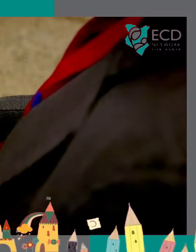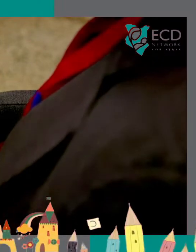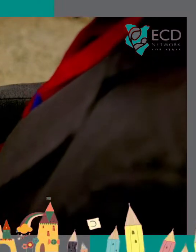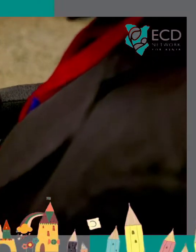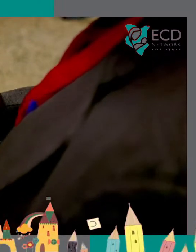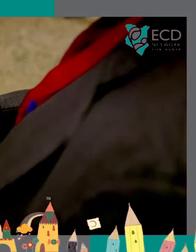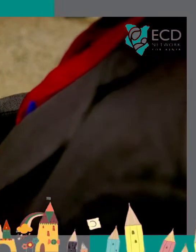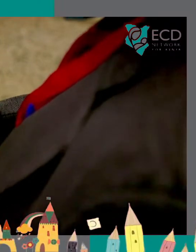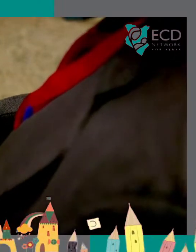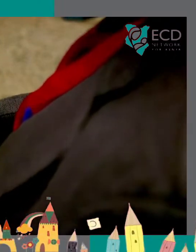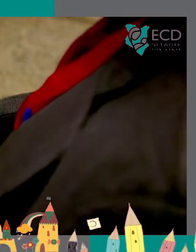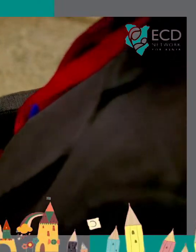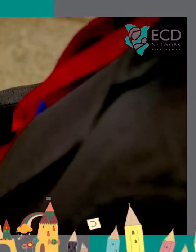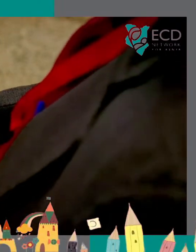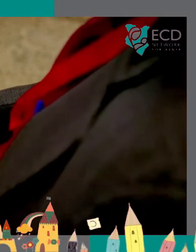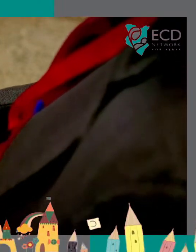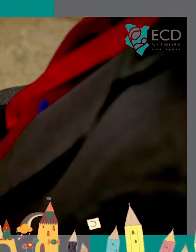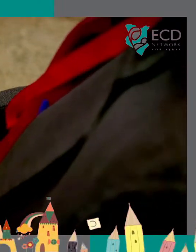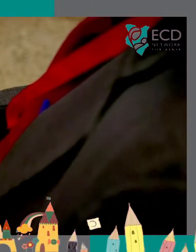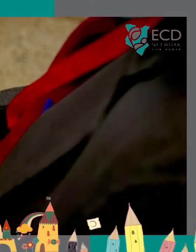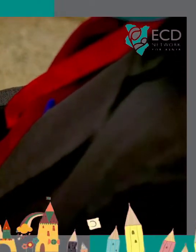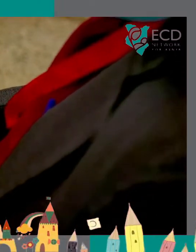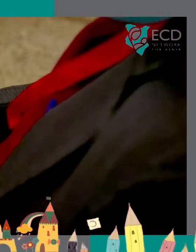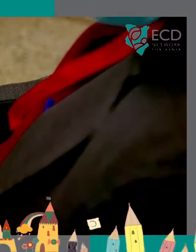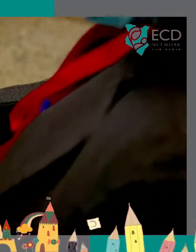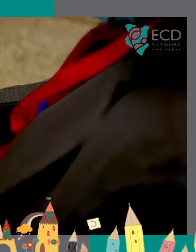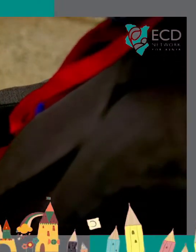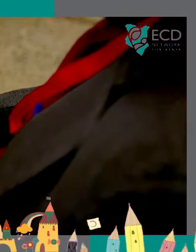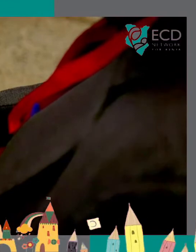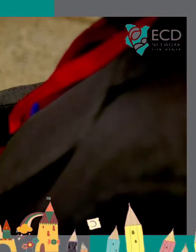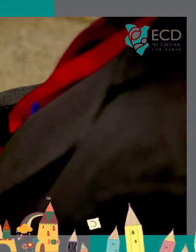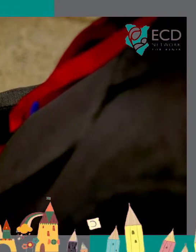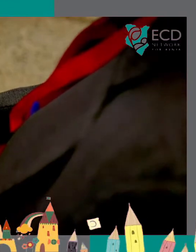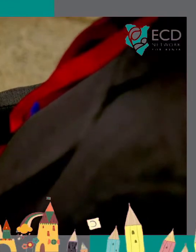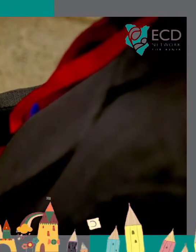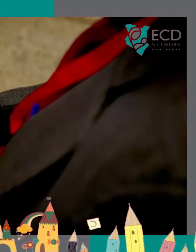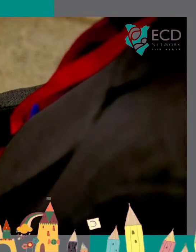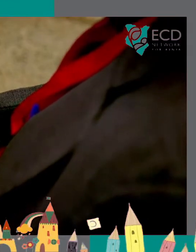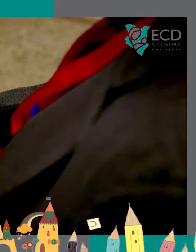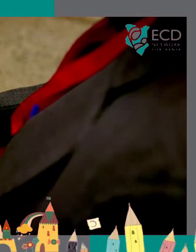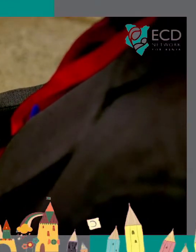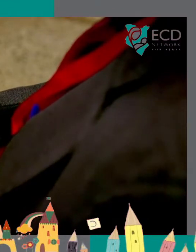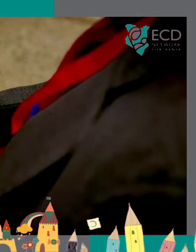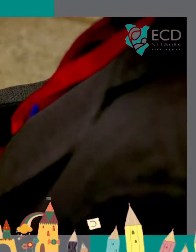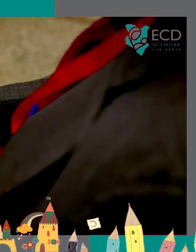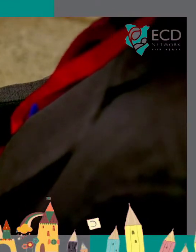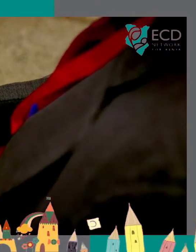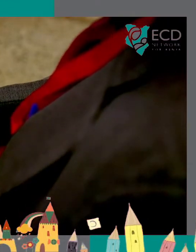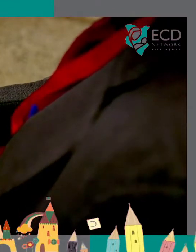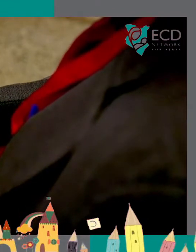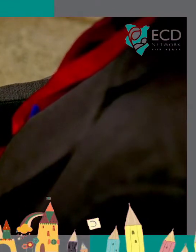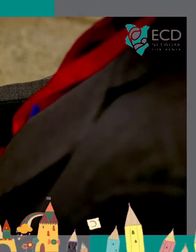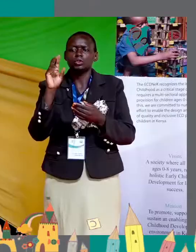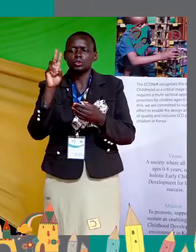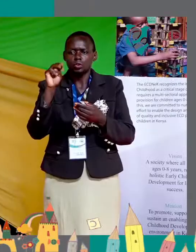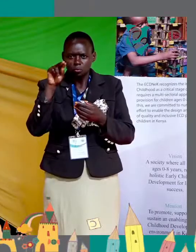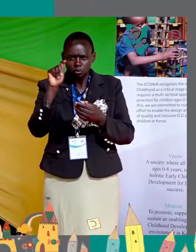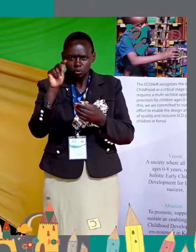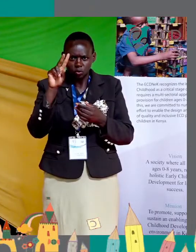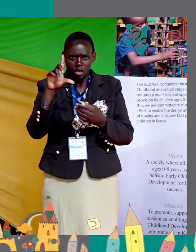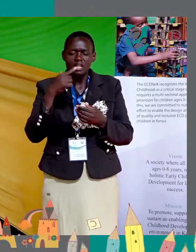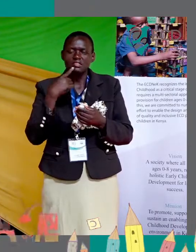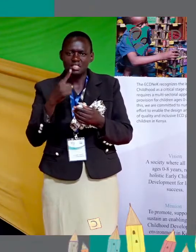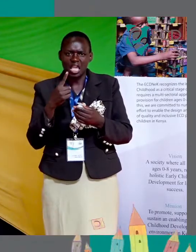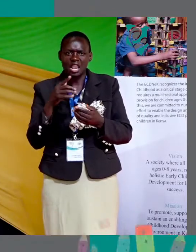them, and that becomes a lesson? And I like what Mutula Kilonzo said, that if we are now